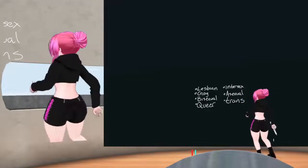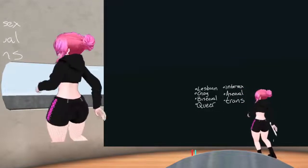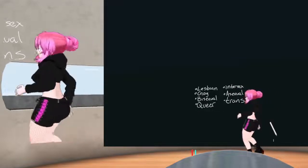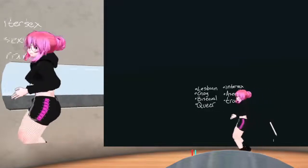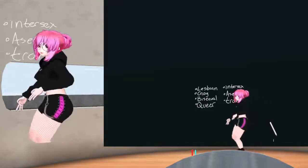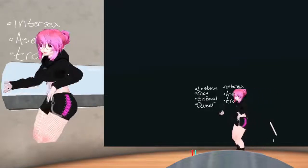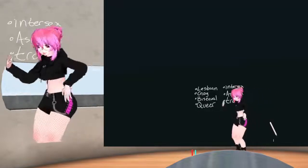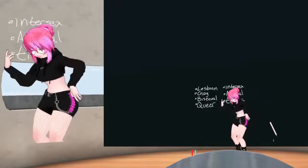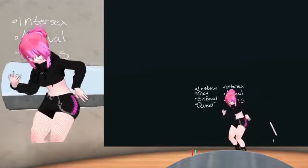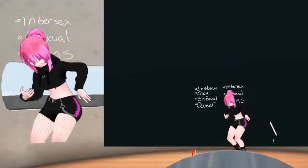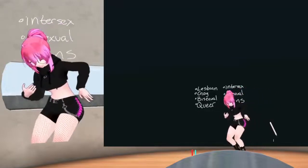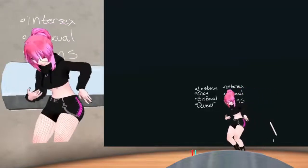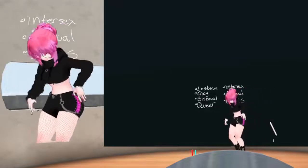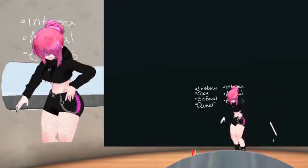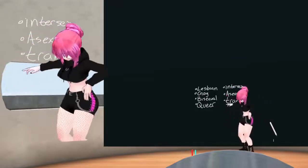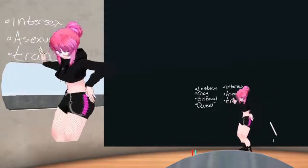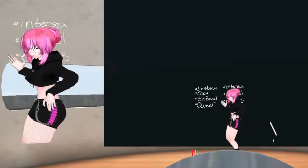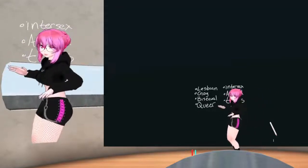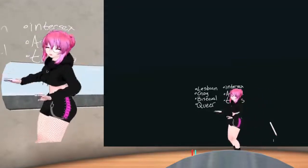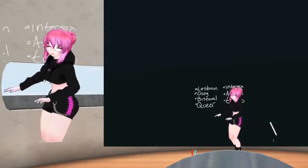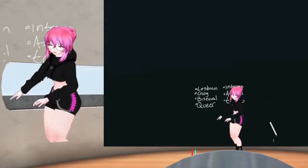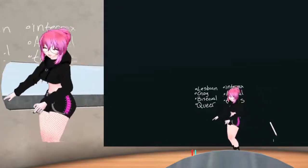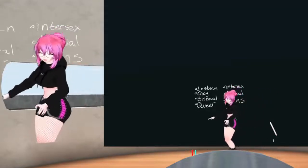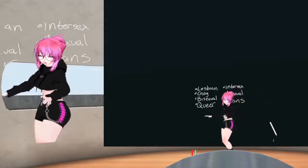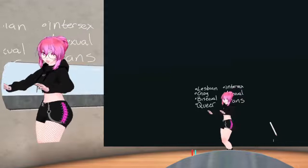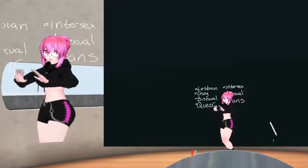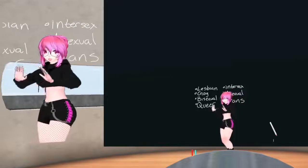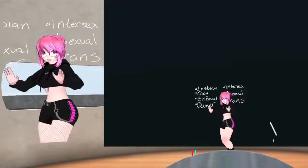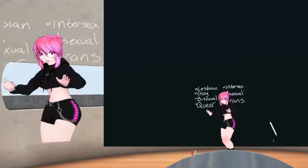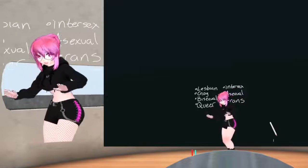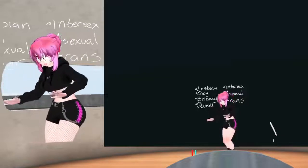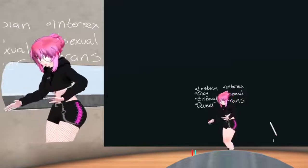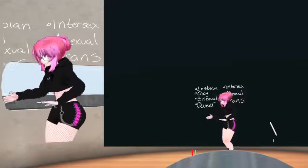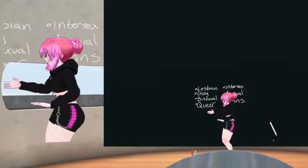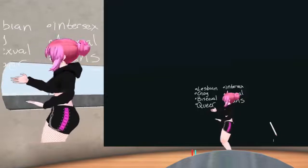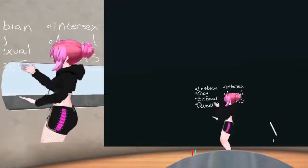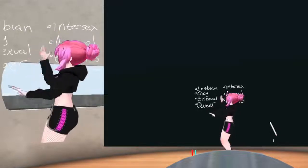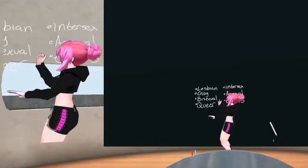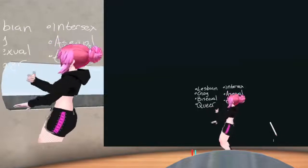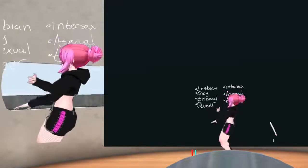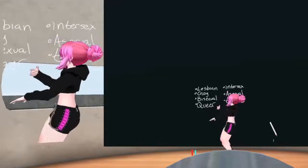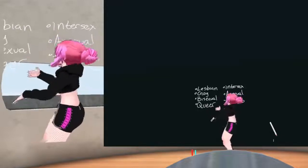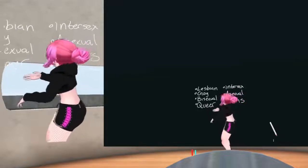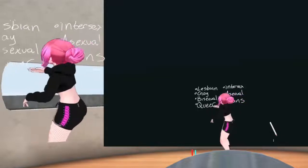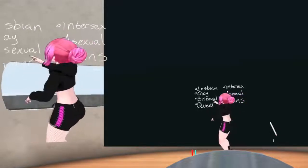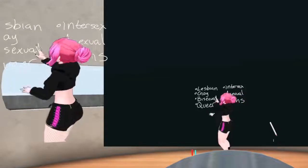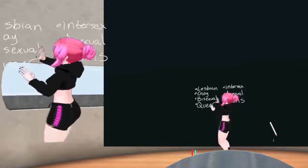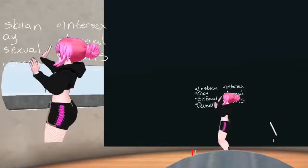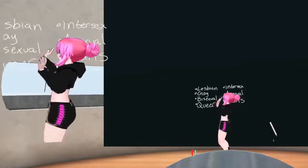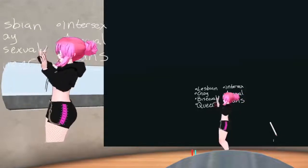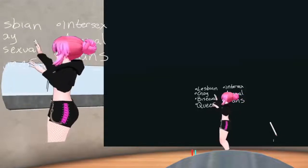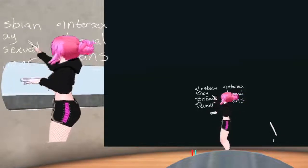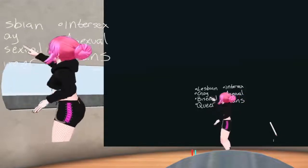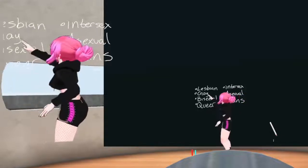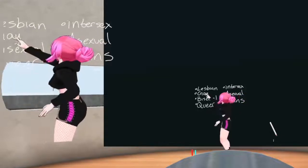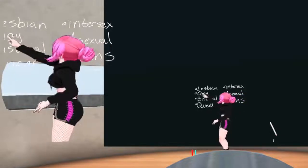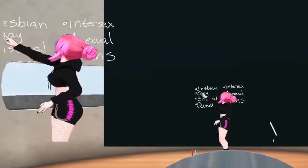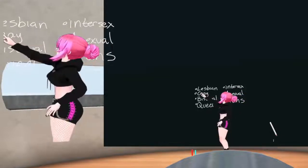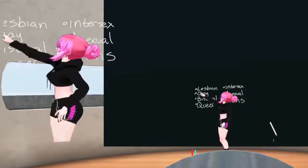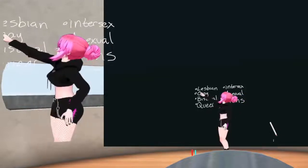s- Rands. Okay. We're not learning about trans people. We're learning about Rands. I don't know what that